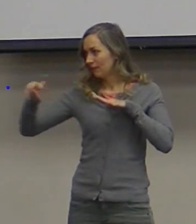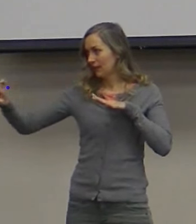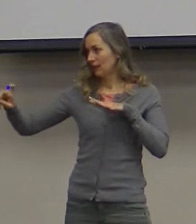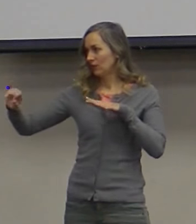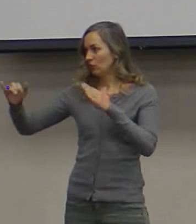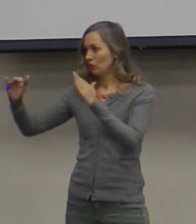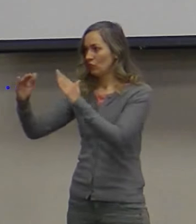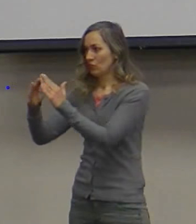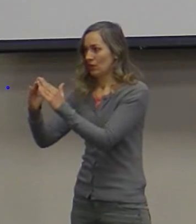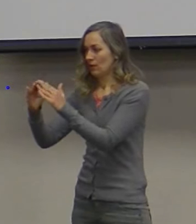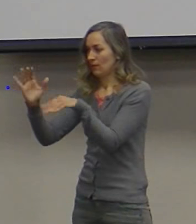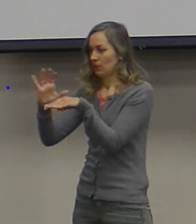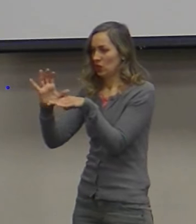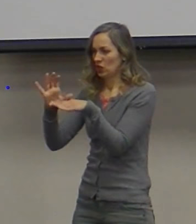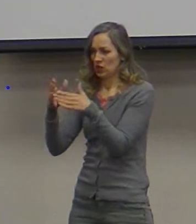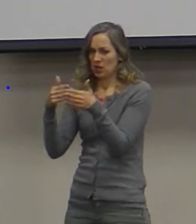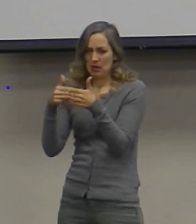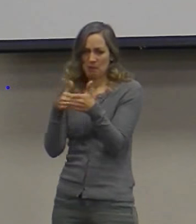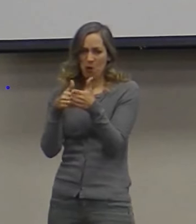to him because they're afraid of him.